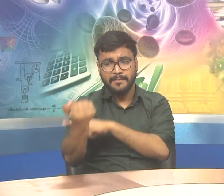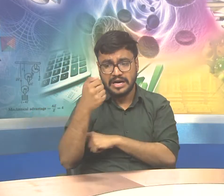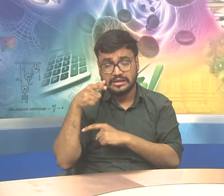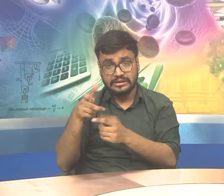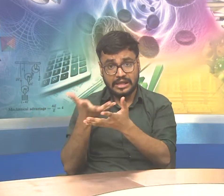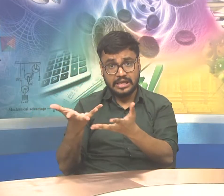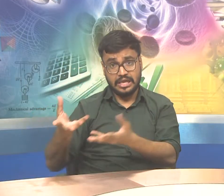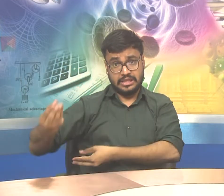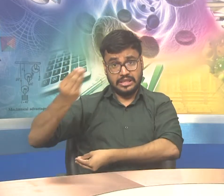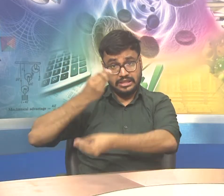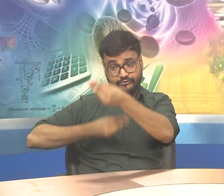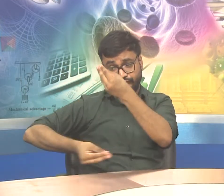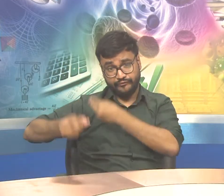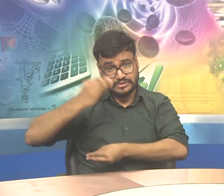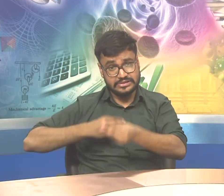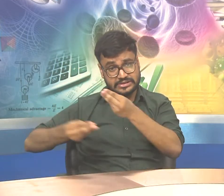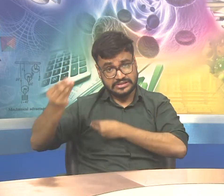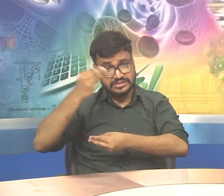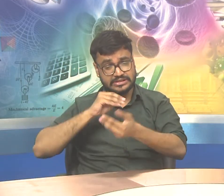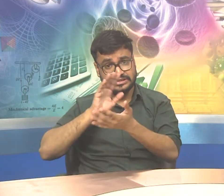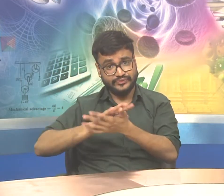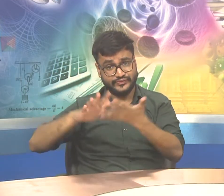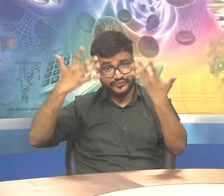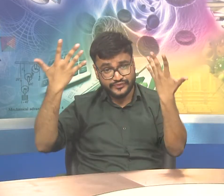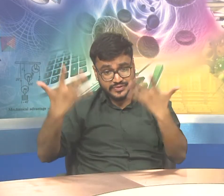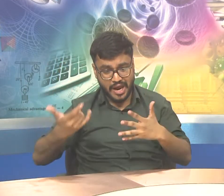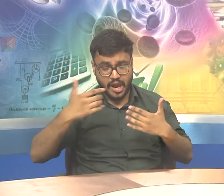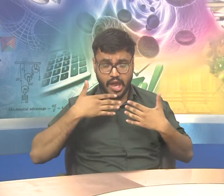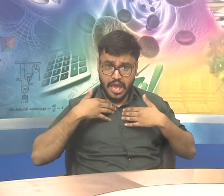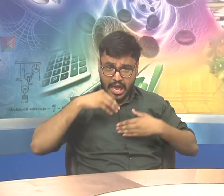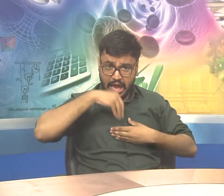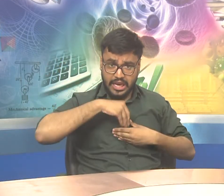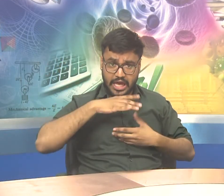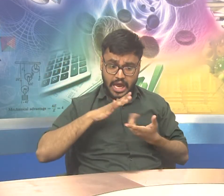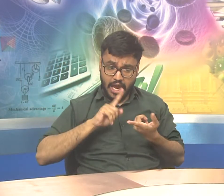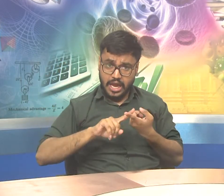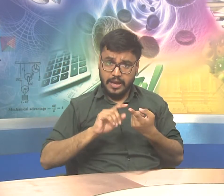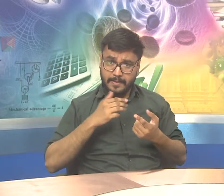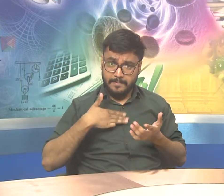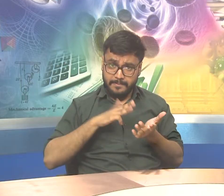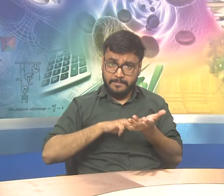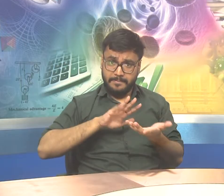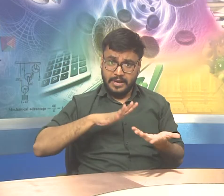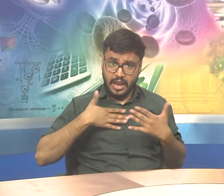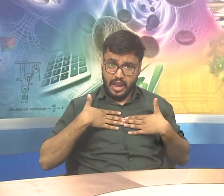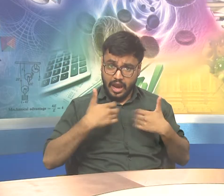and physical exercise like running, in this chemical energy